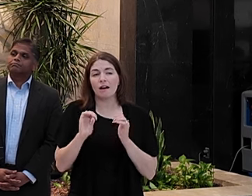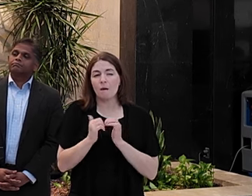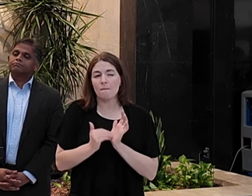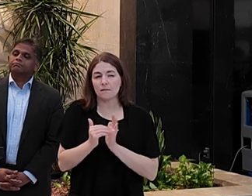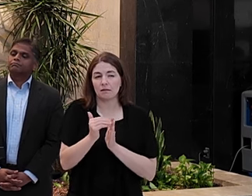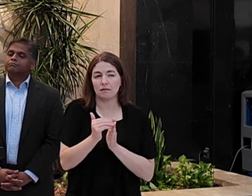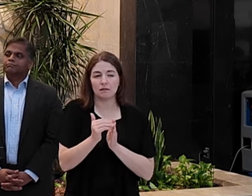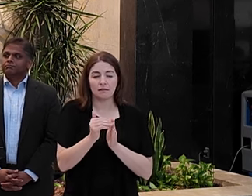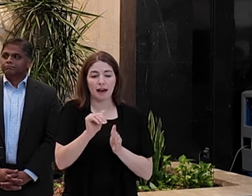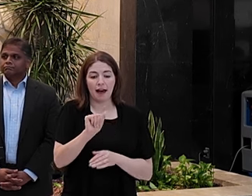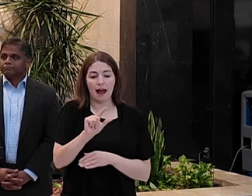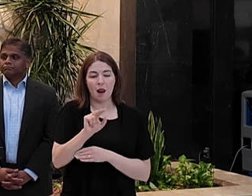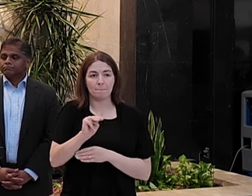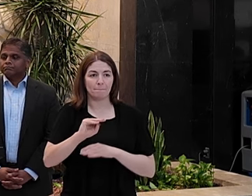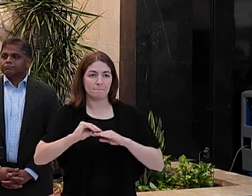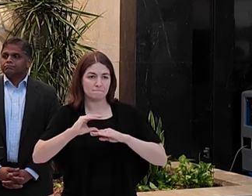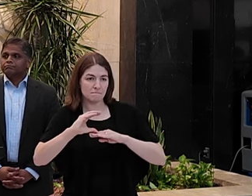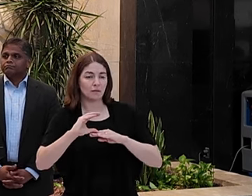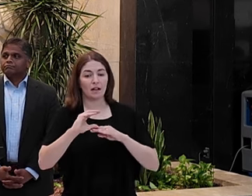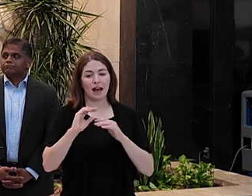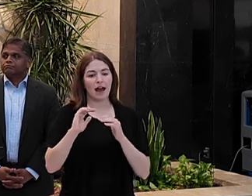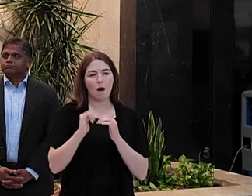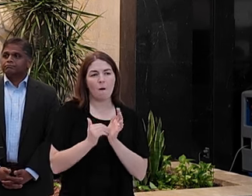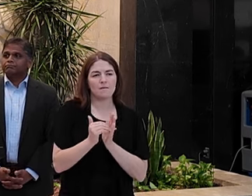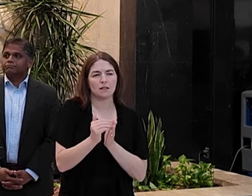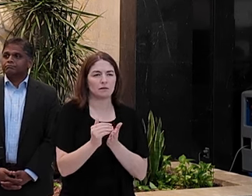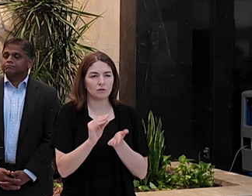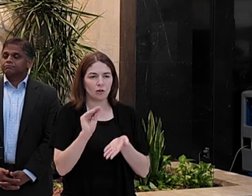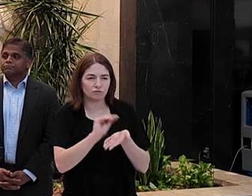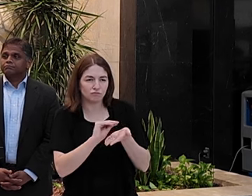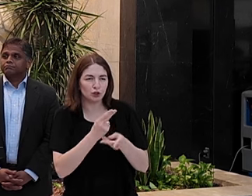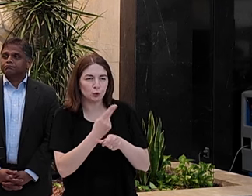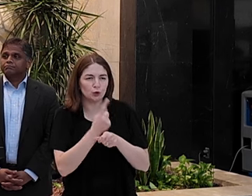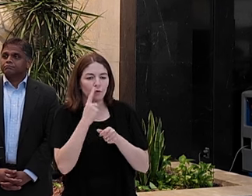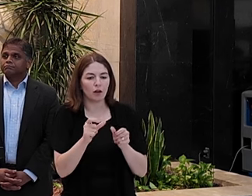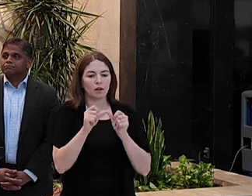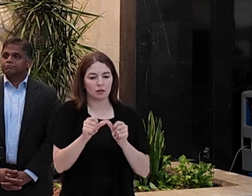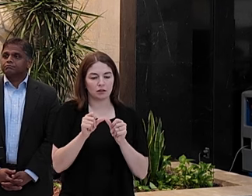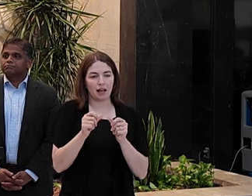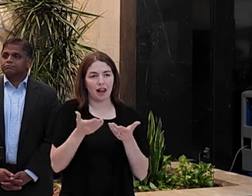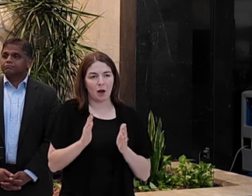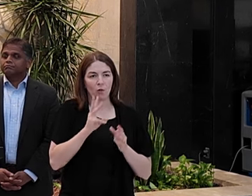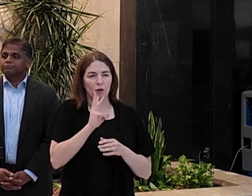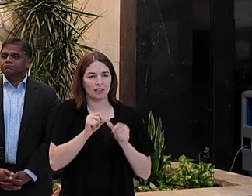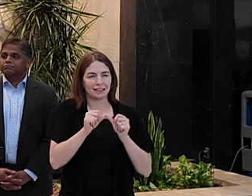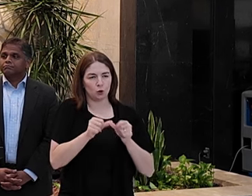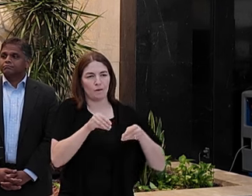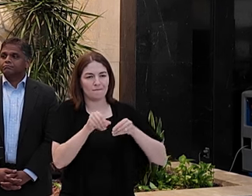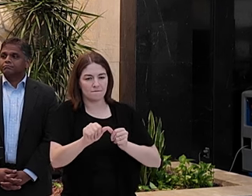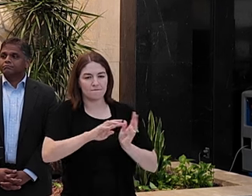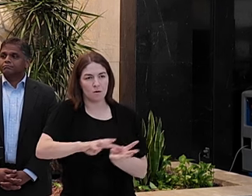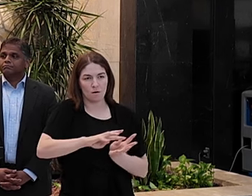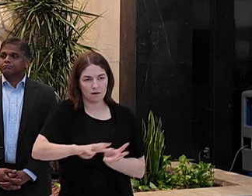applications, the alum applications applied to keep the water flowing smoothly? Yeah, so